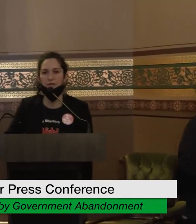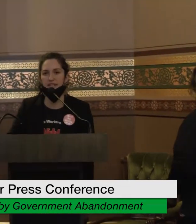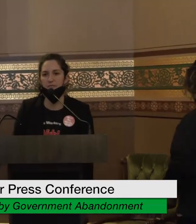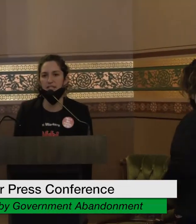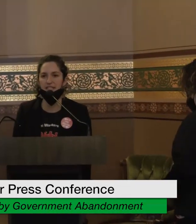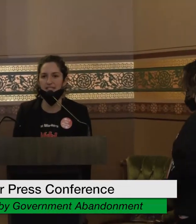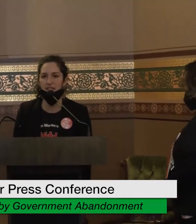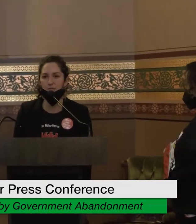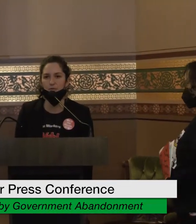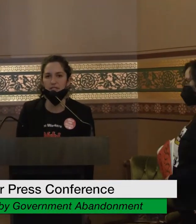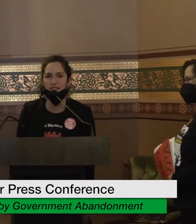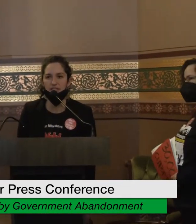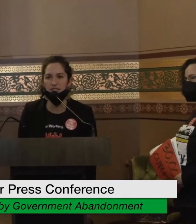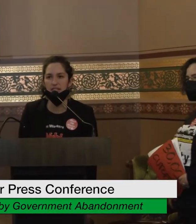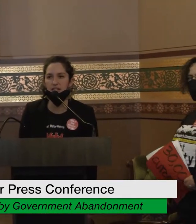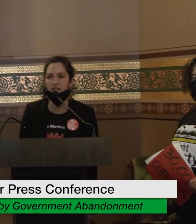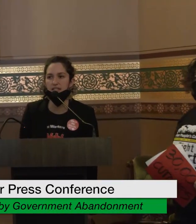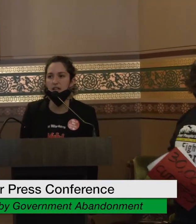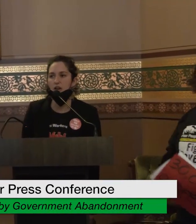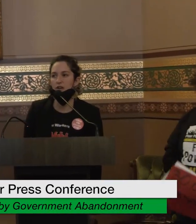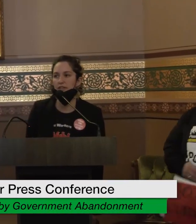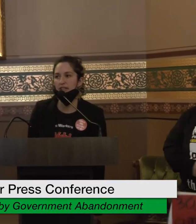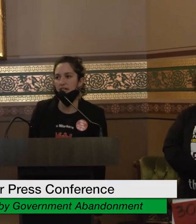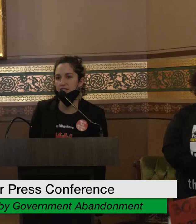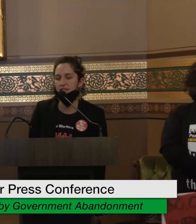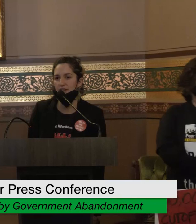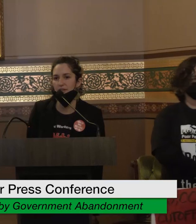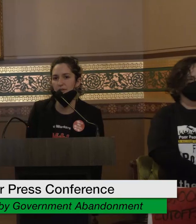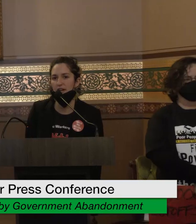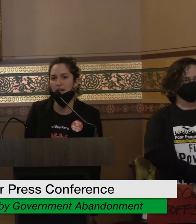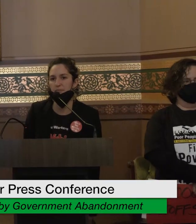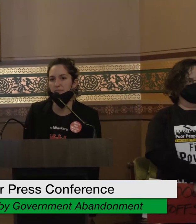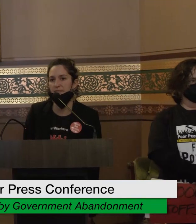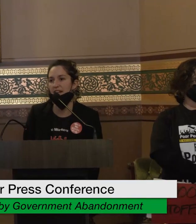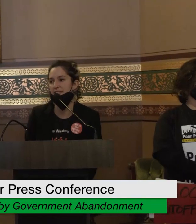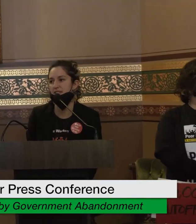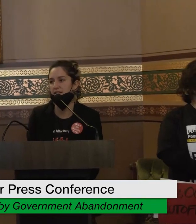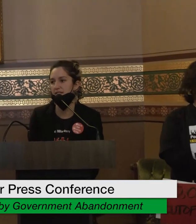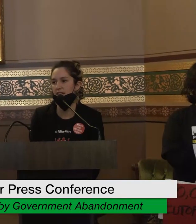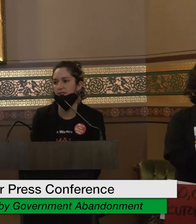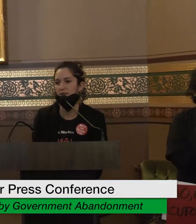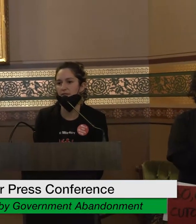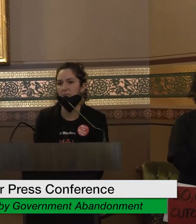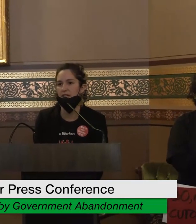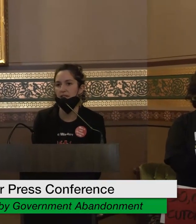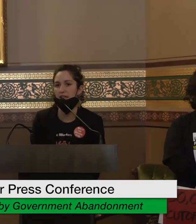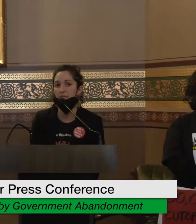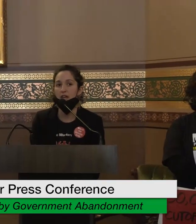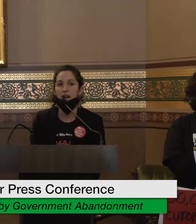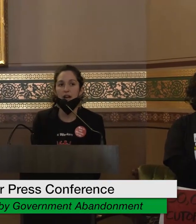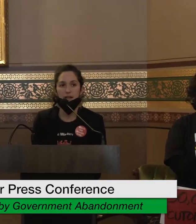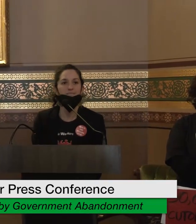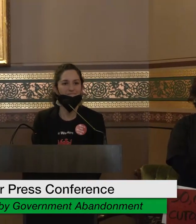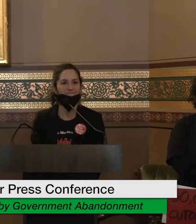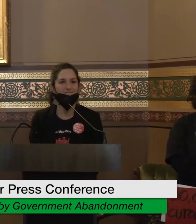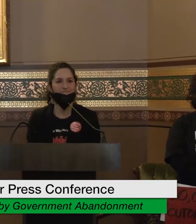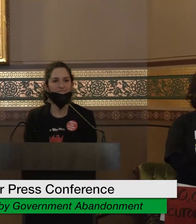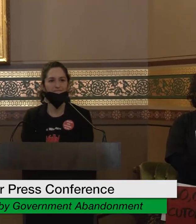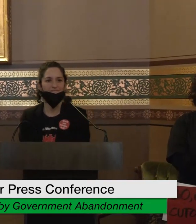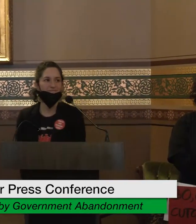I know folks have meetings scheduled with their legislators over lunch, so yes, just thank everyone for being here.